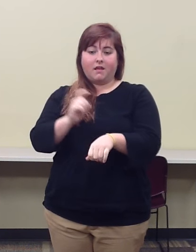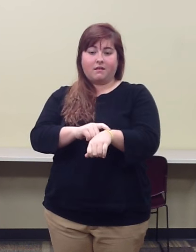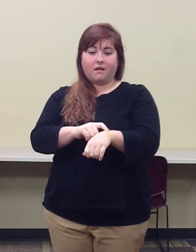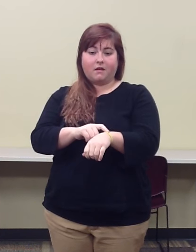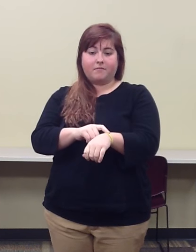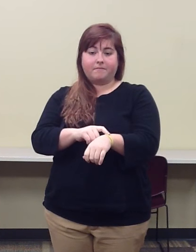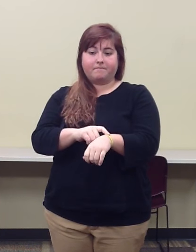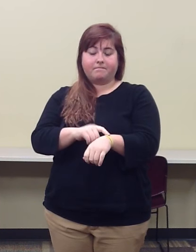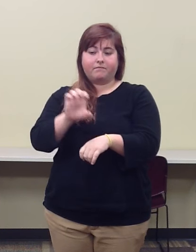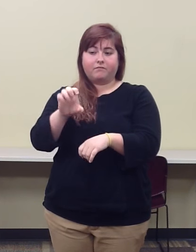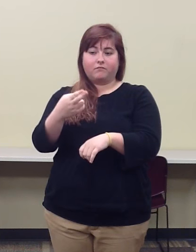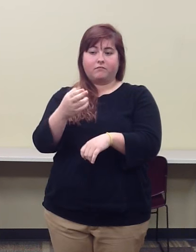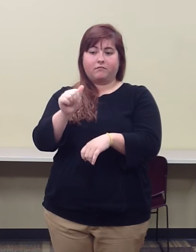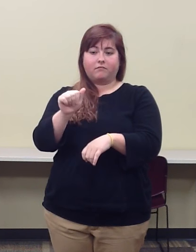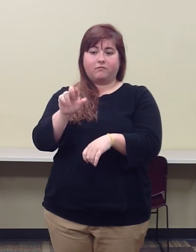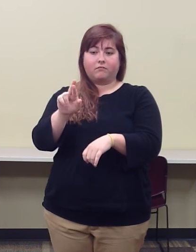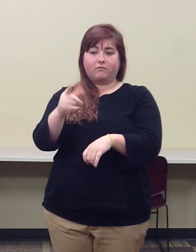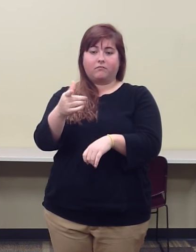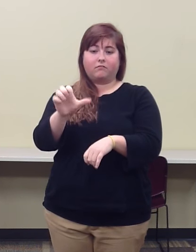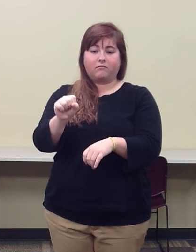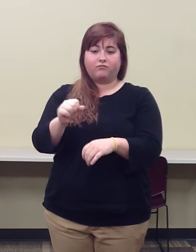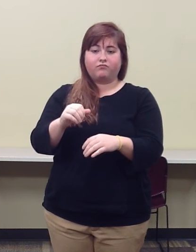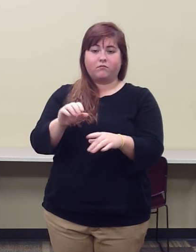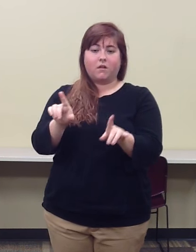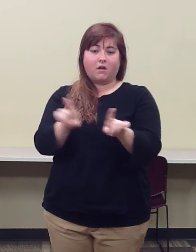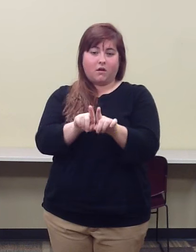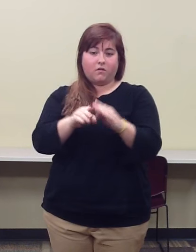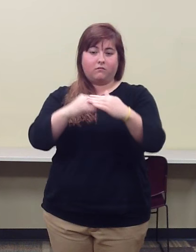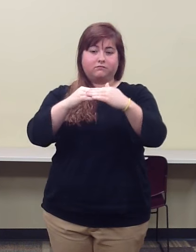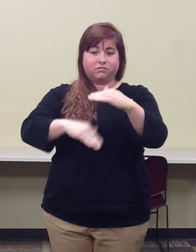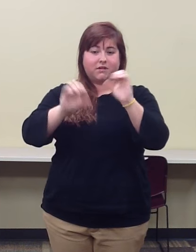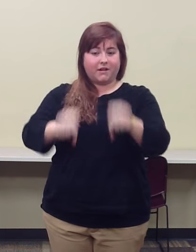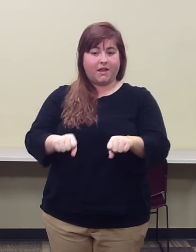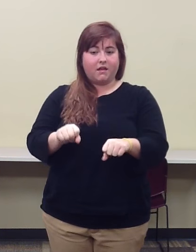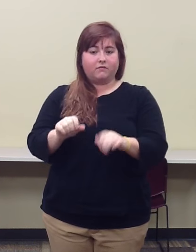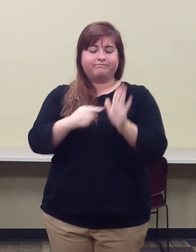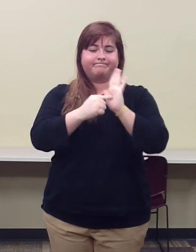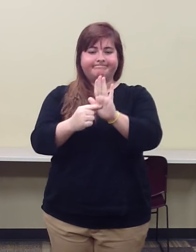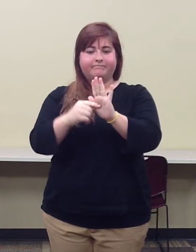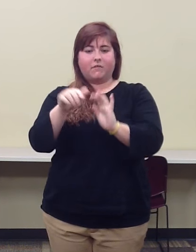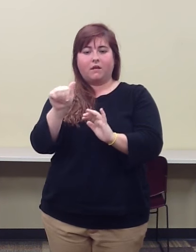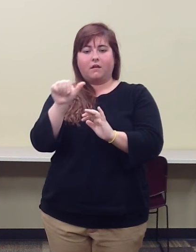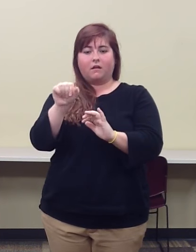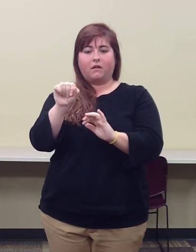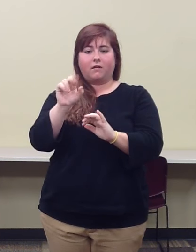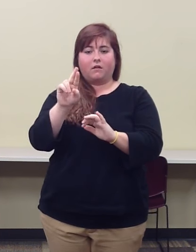lessened from, for example, assault to simple assault. And also the defendant may be able